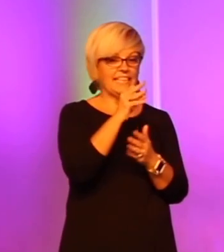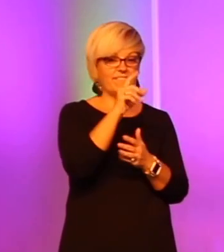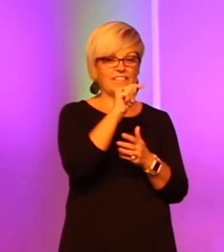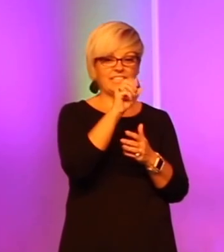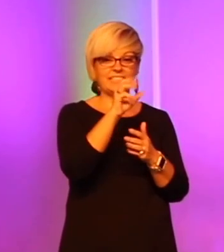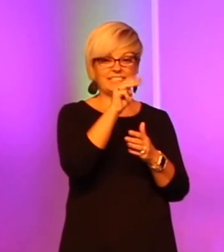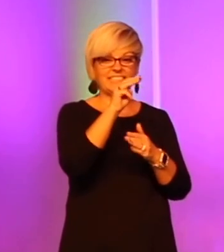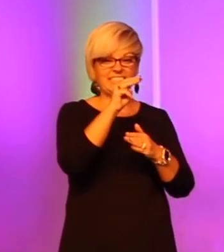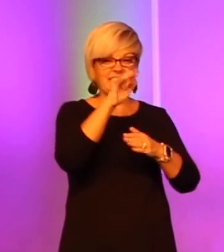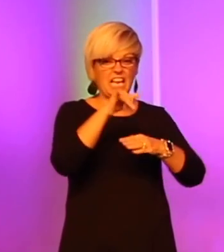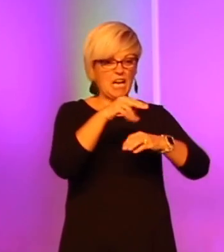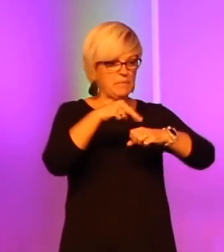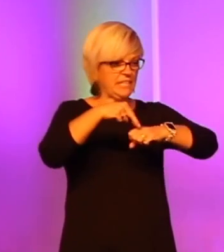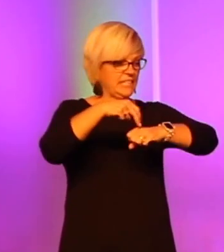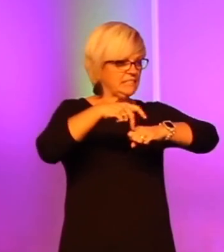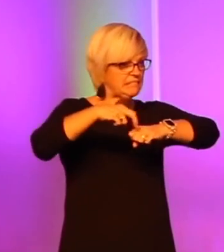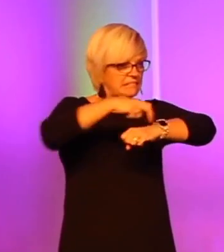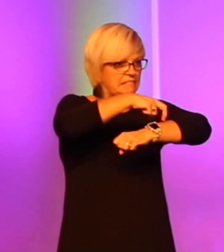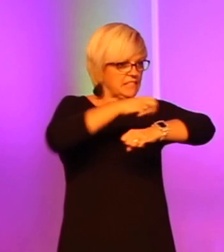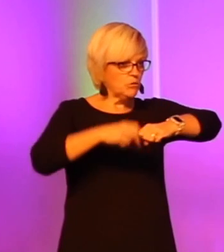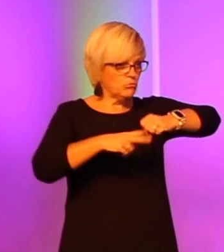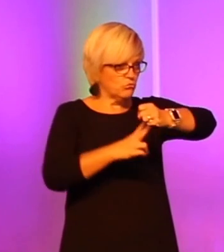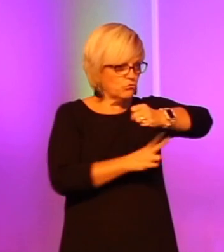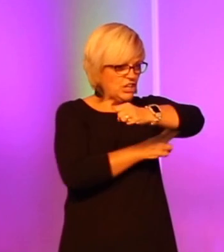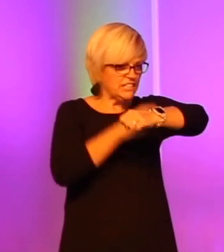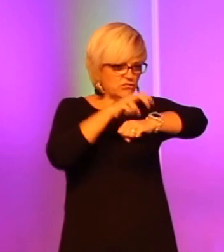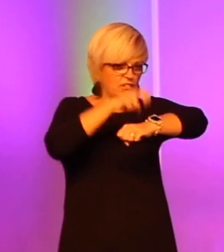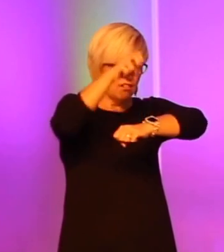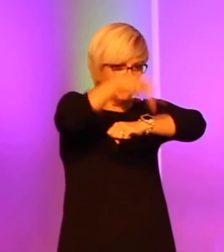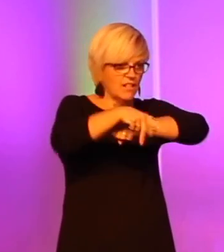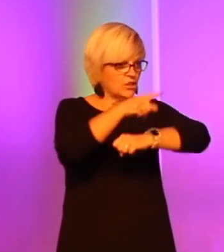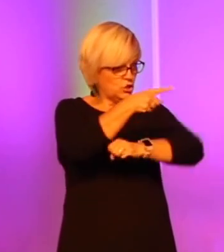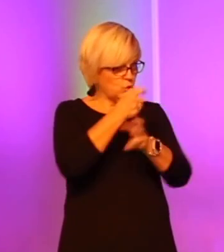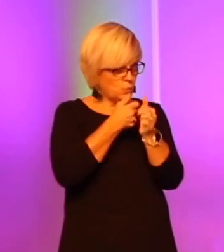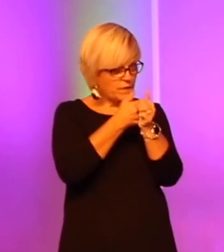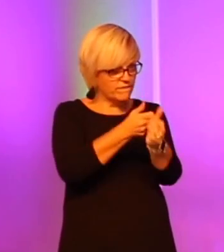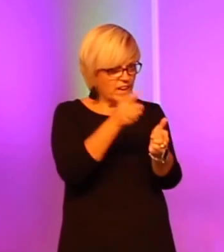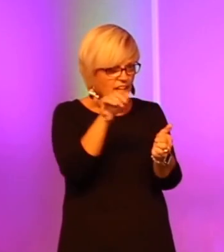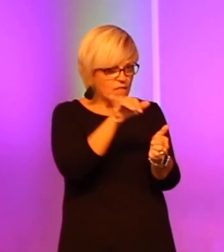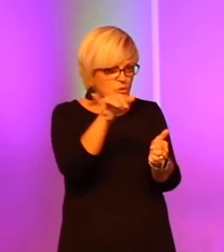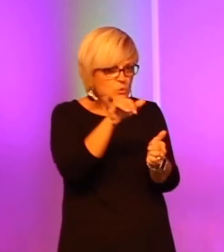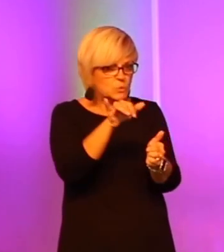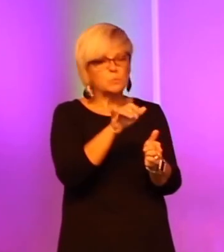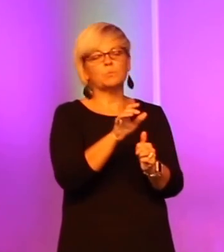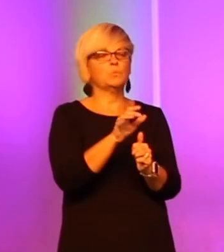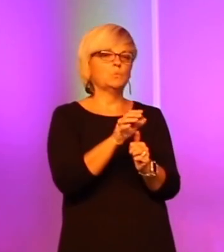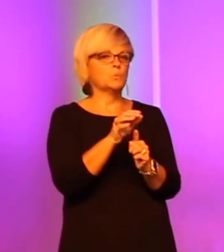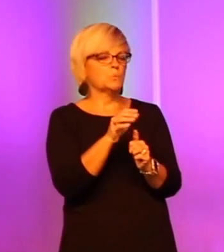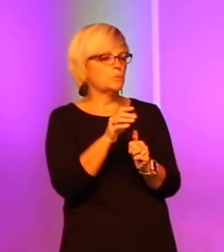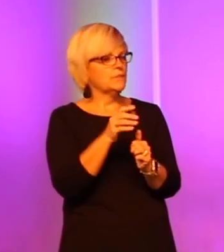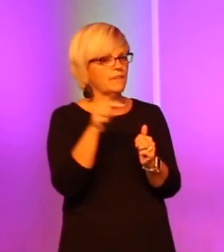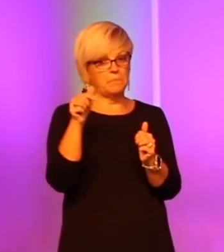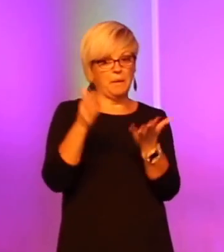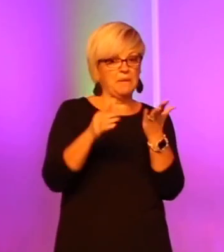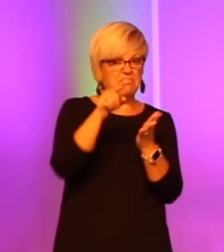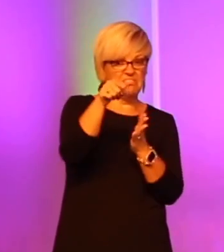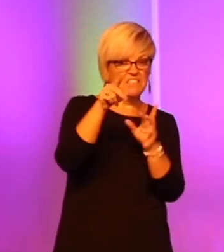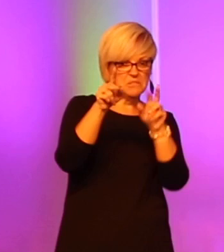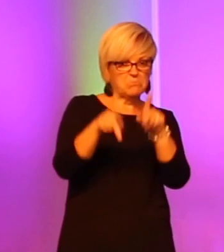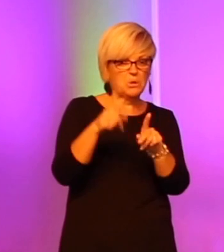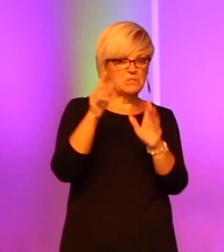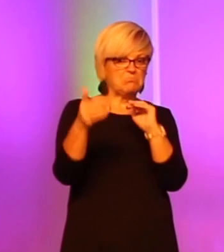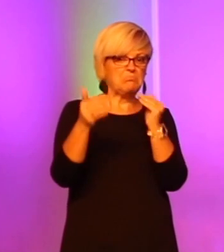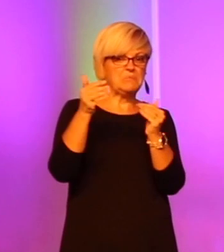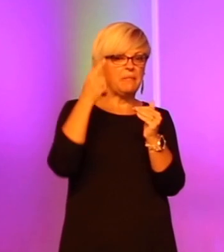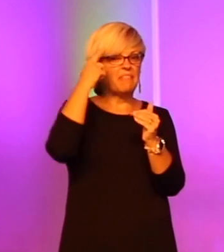think of it in those terms, but we're faced with these temptations all the time because this person seems to think it's okay. Well, I guess that